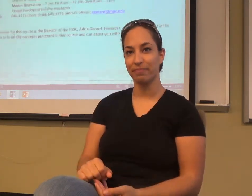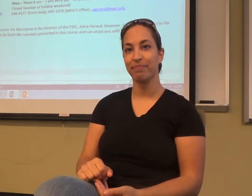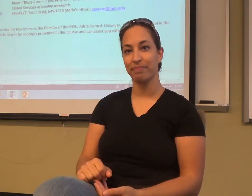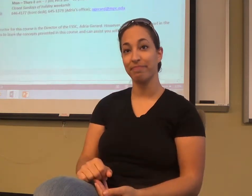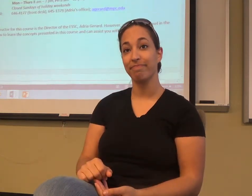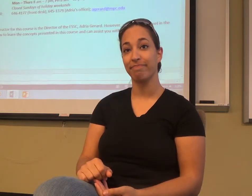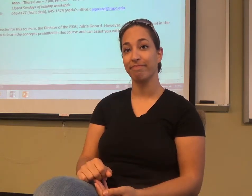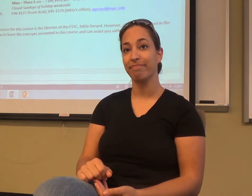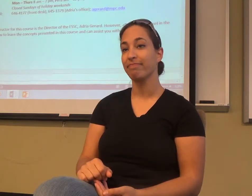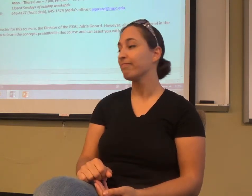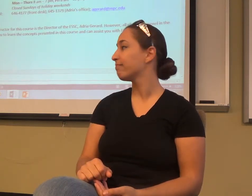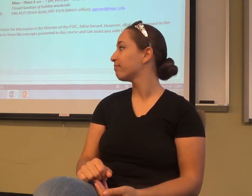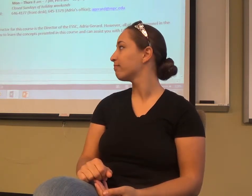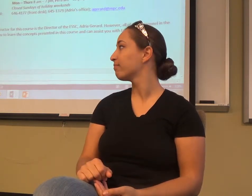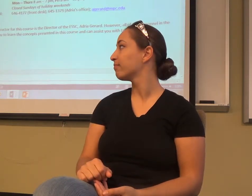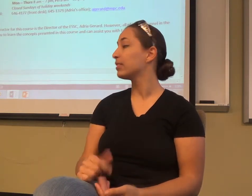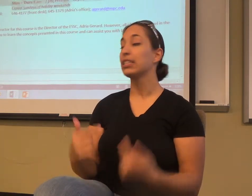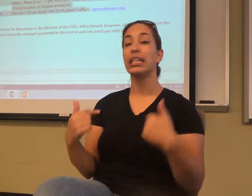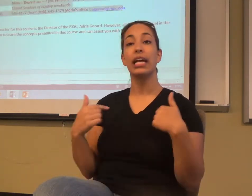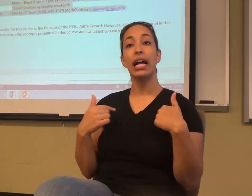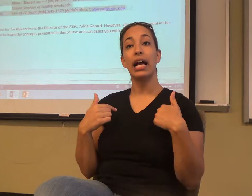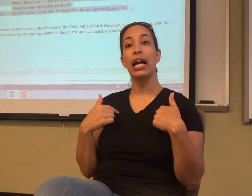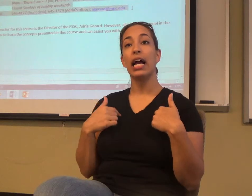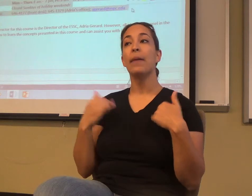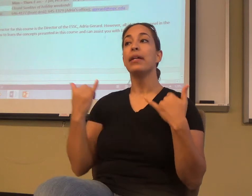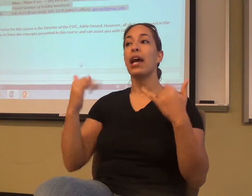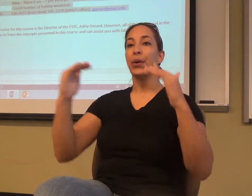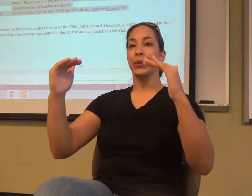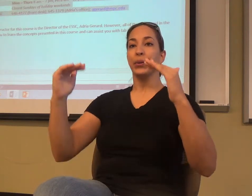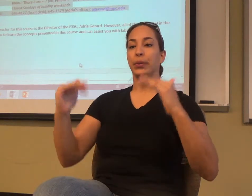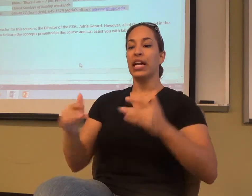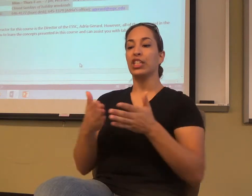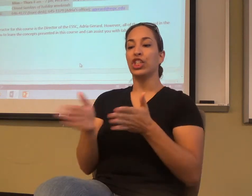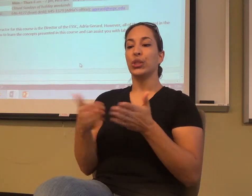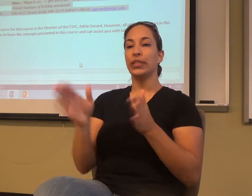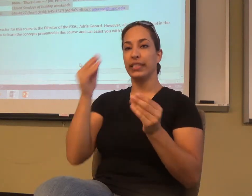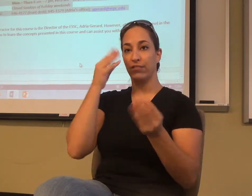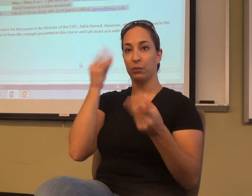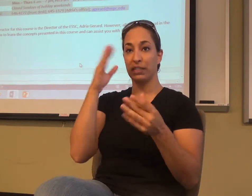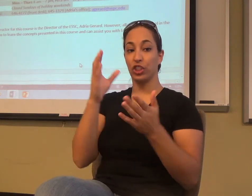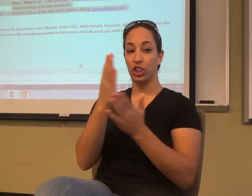Okay. I'm here now in the general information section of the syllabus.